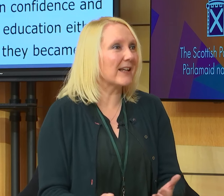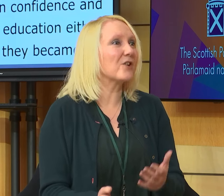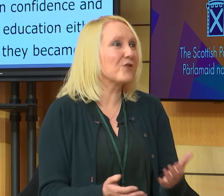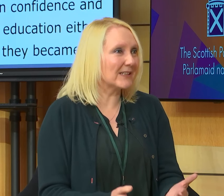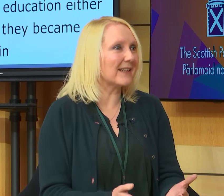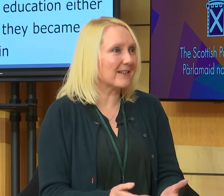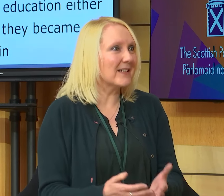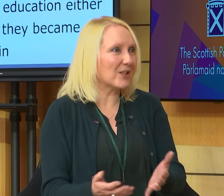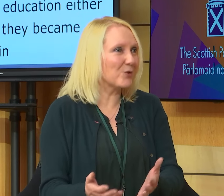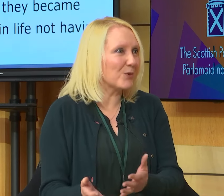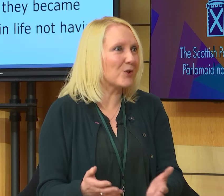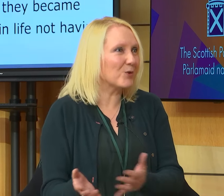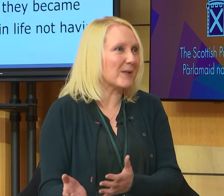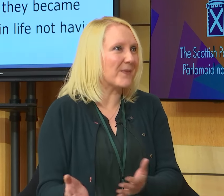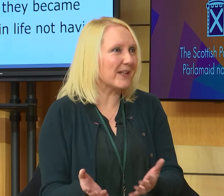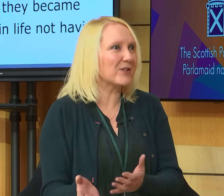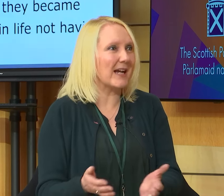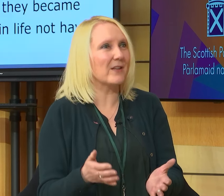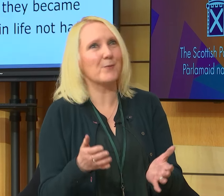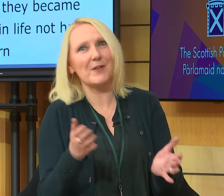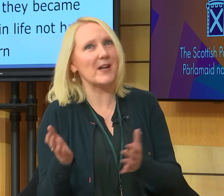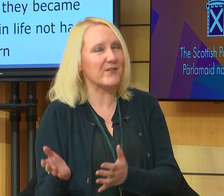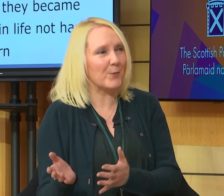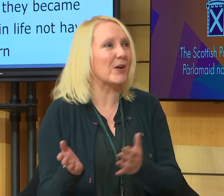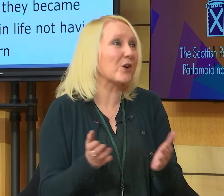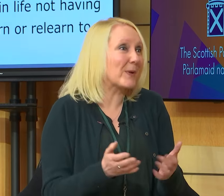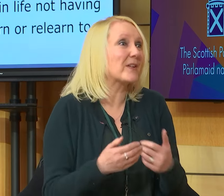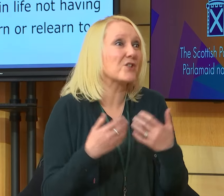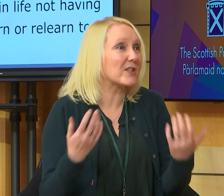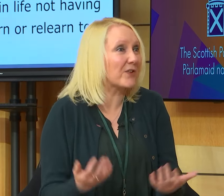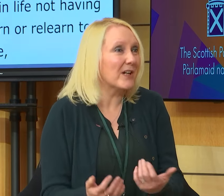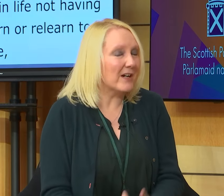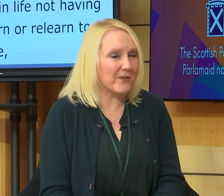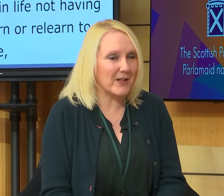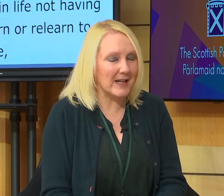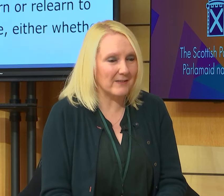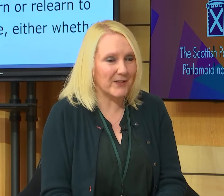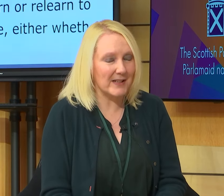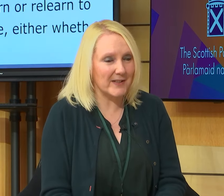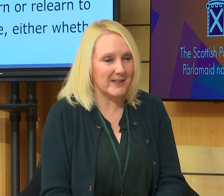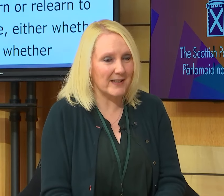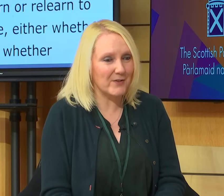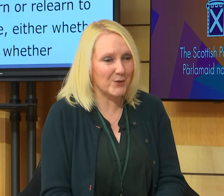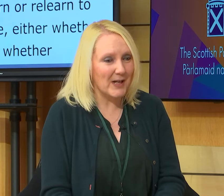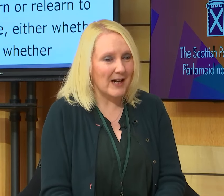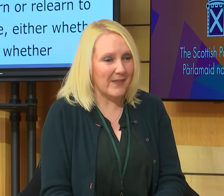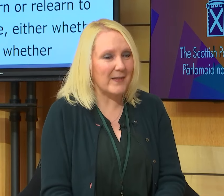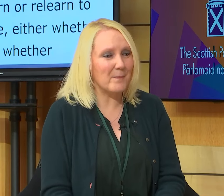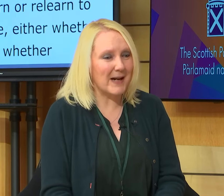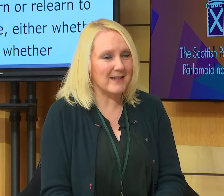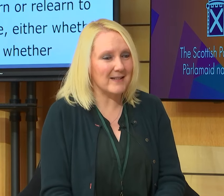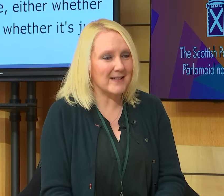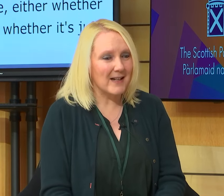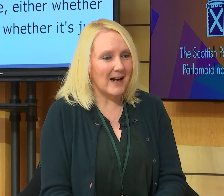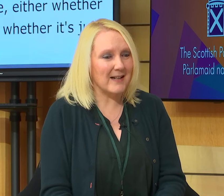to learn or relearn to do something else, either whether that's for work or whether it's just for living their life. So I think